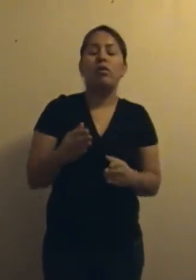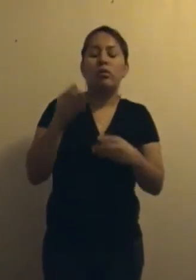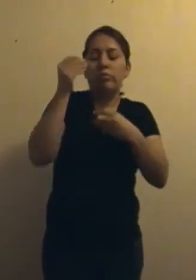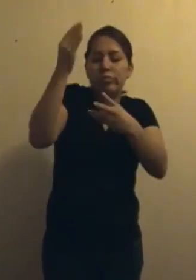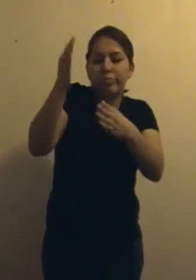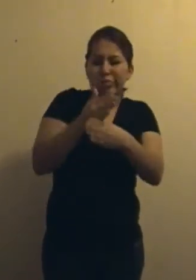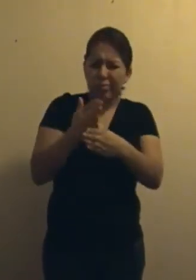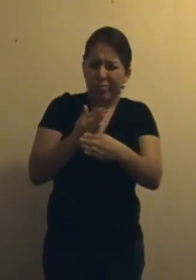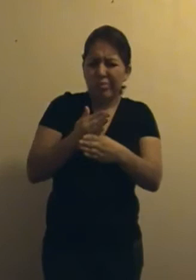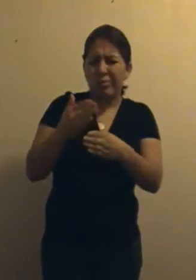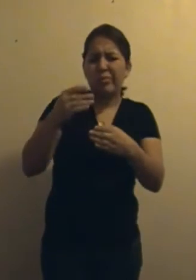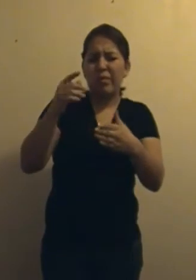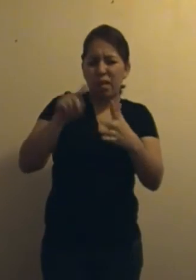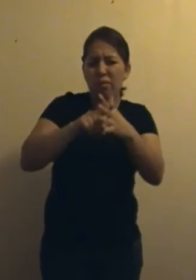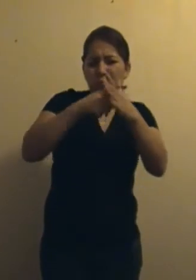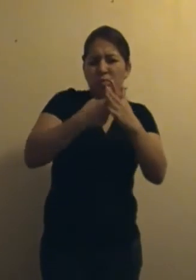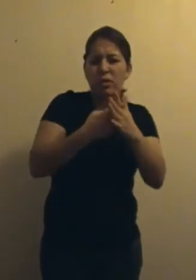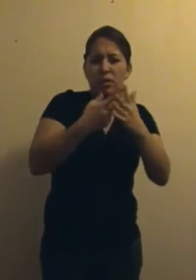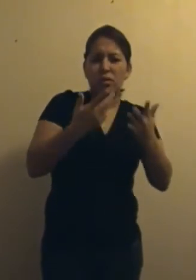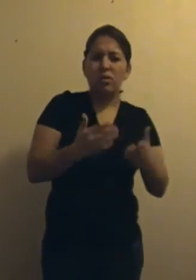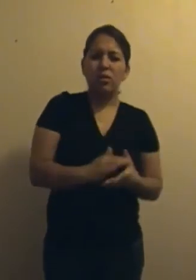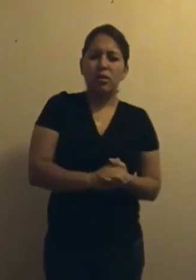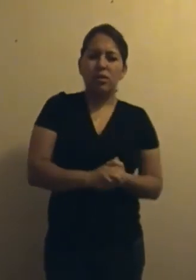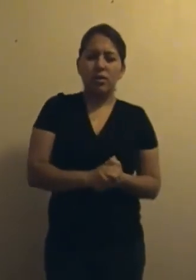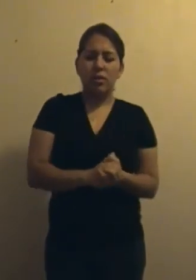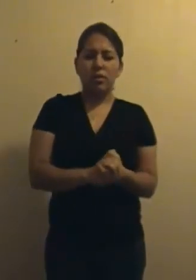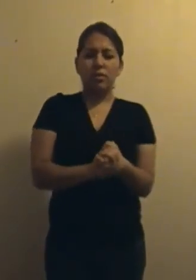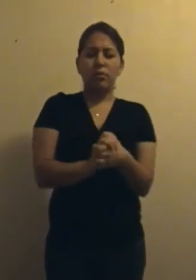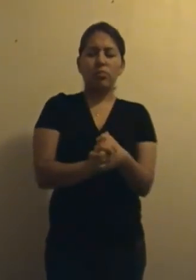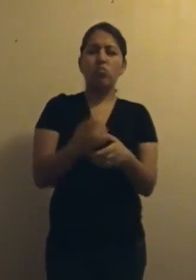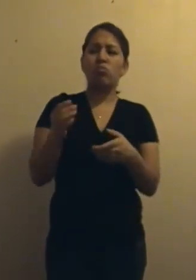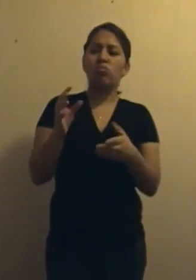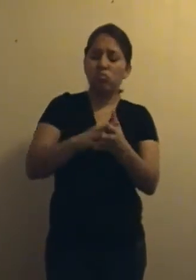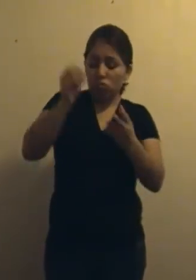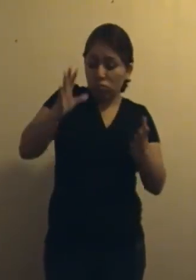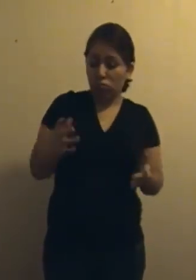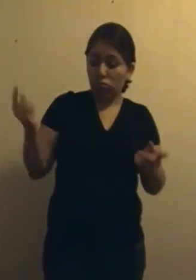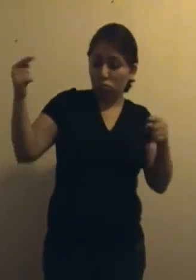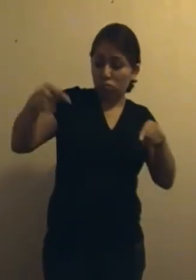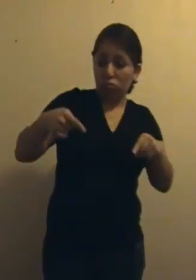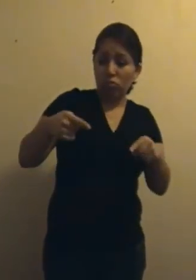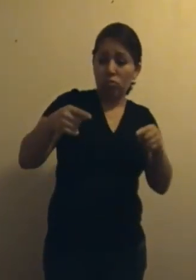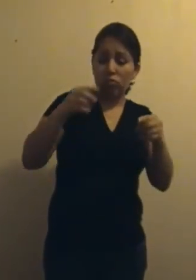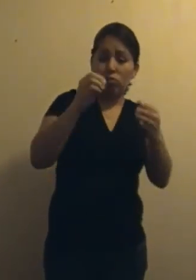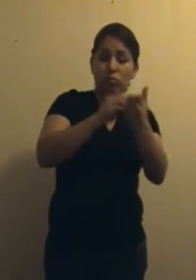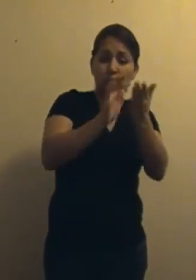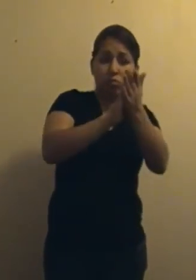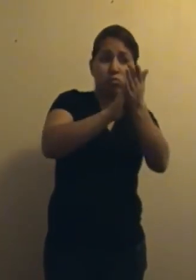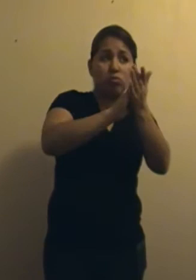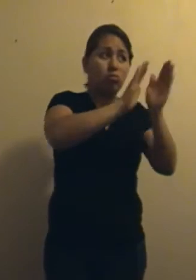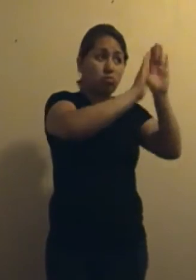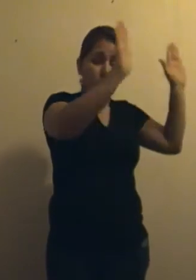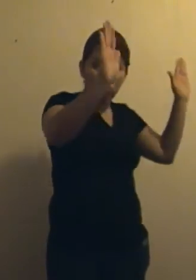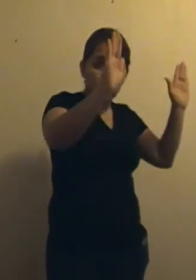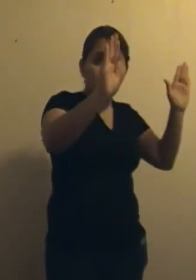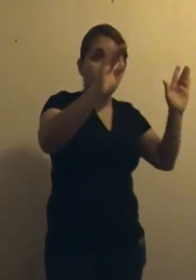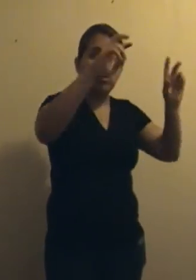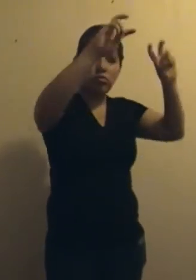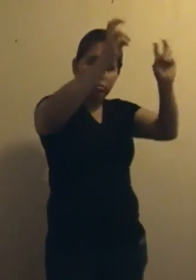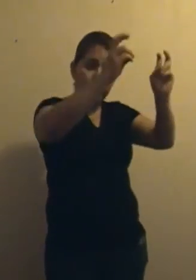So students come in, they write the name of the article, main idea, whatnot, on the board, and then everyone browses around